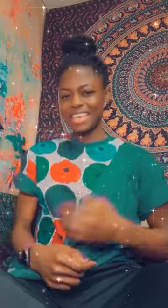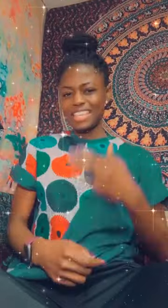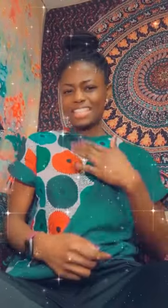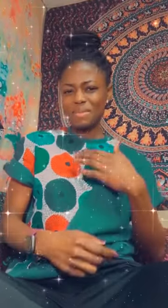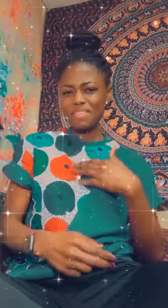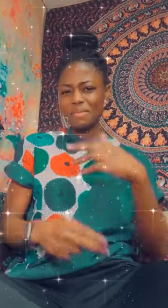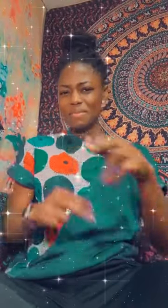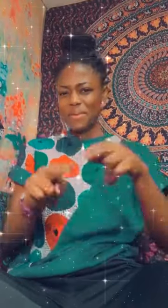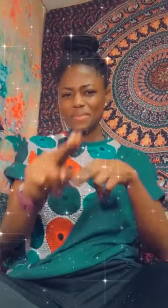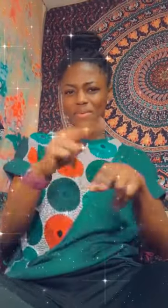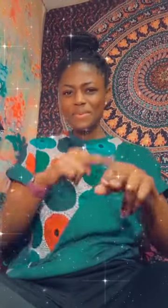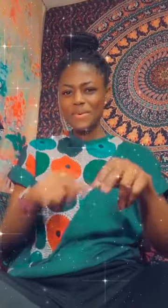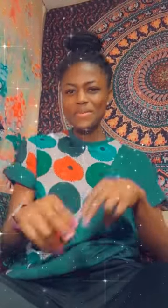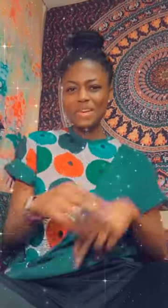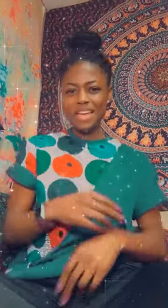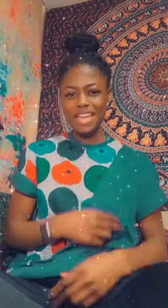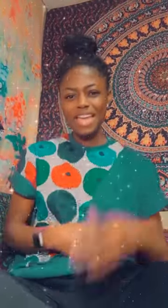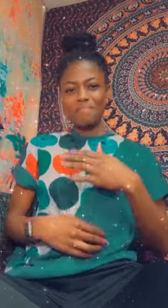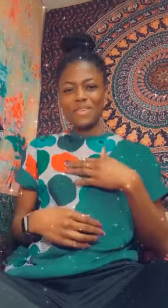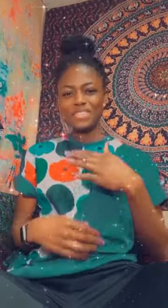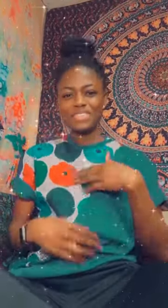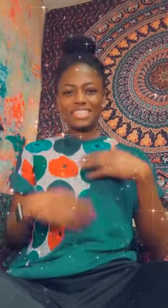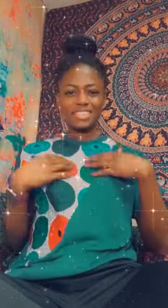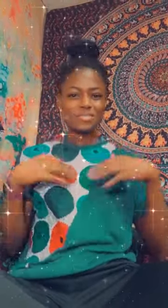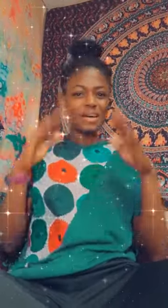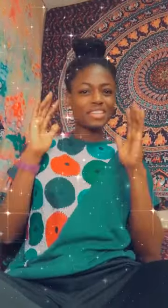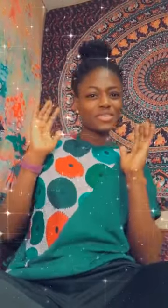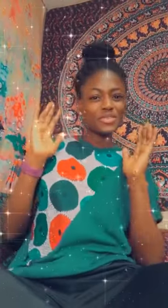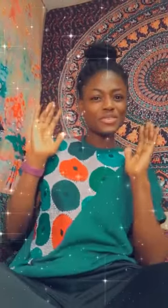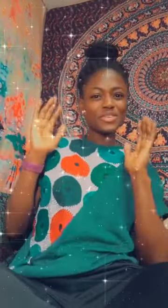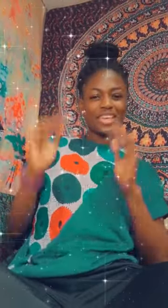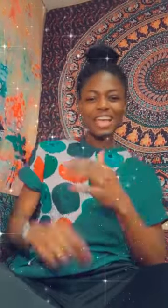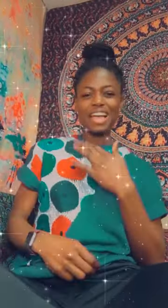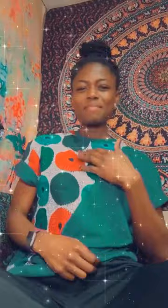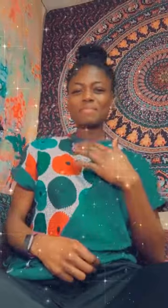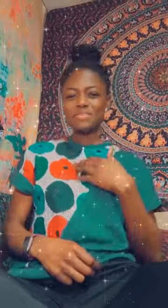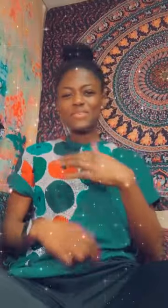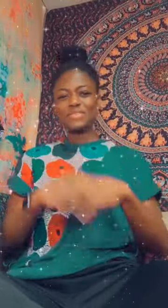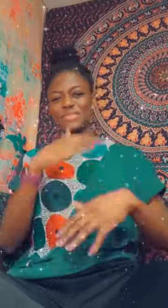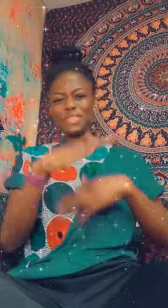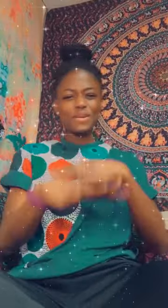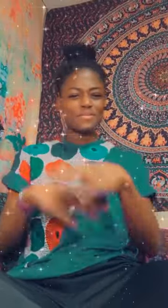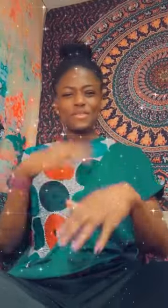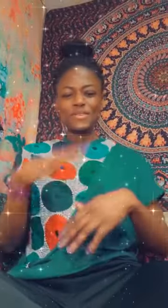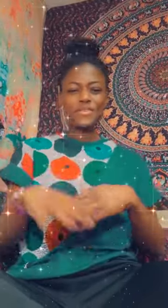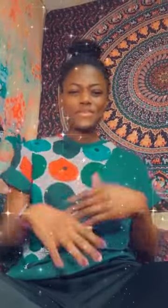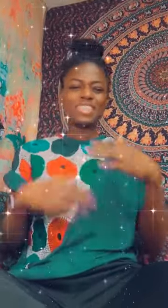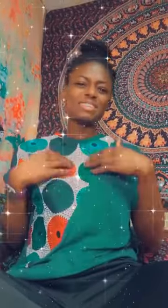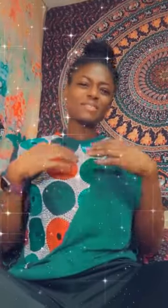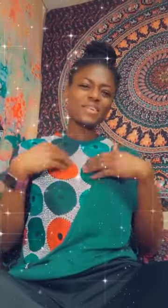The mother of my people, more than you see, no, my joe. I come and was a little cloak. The more hard I